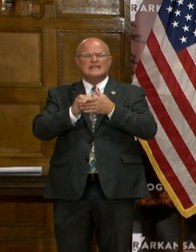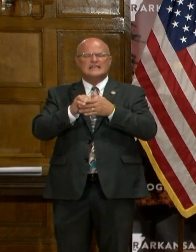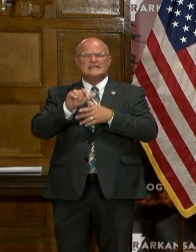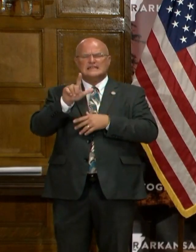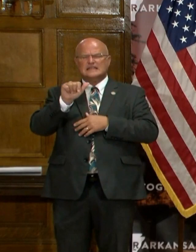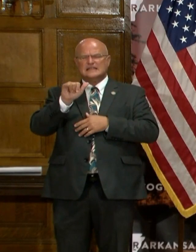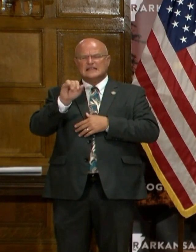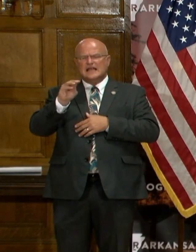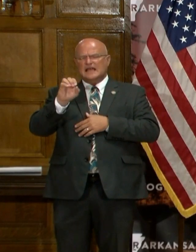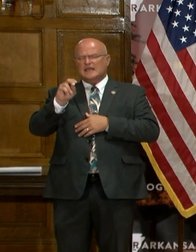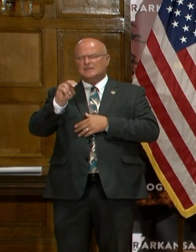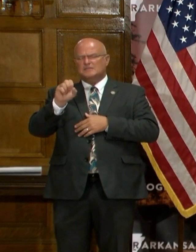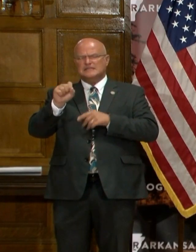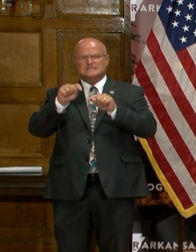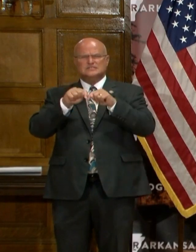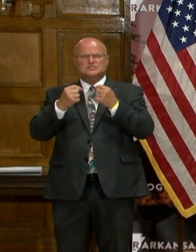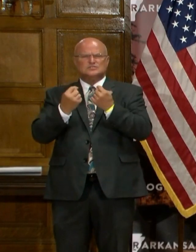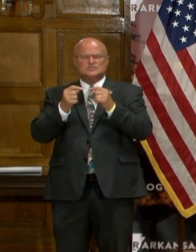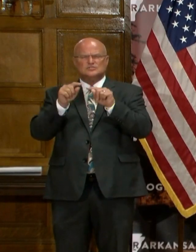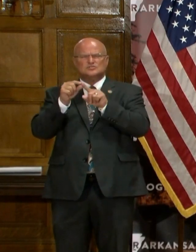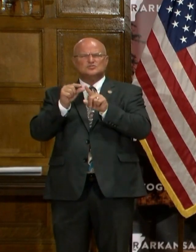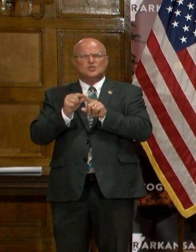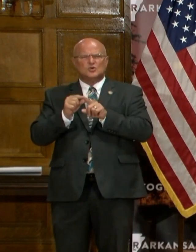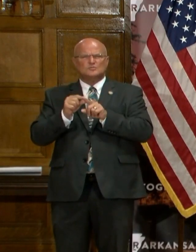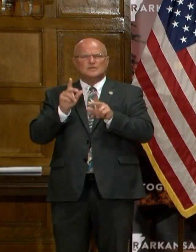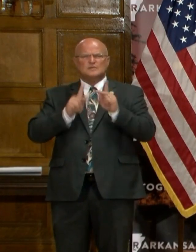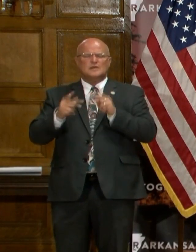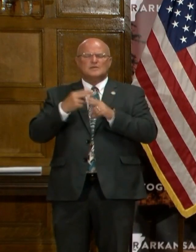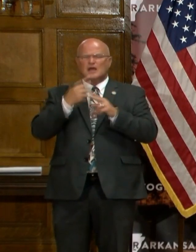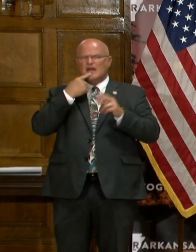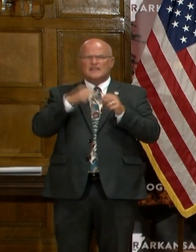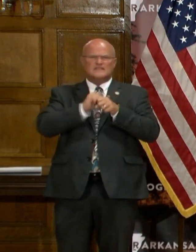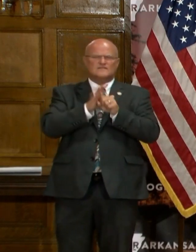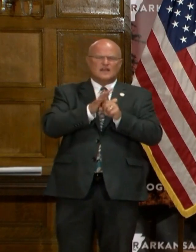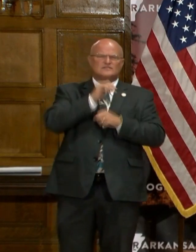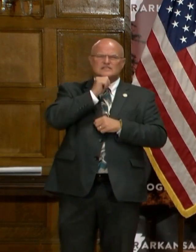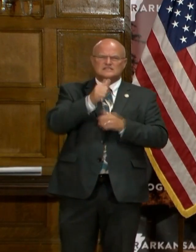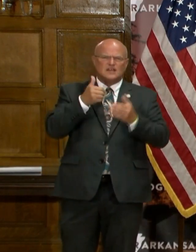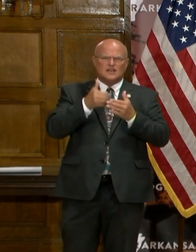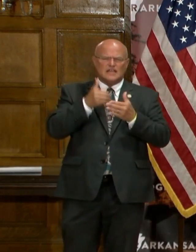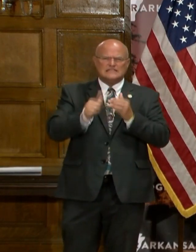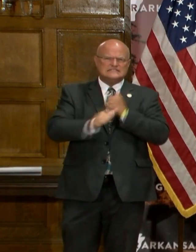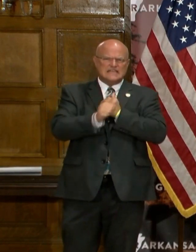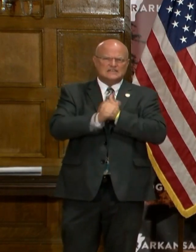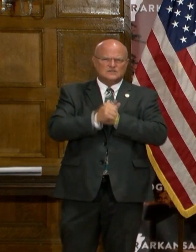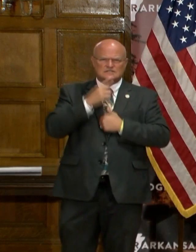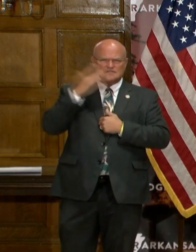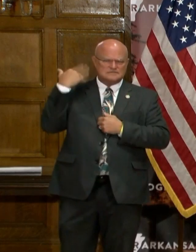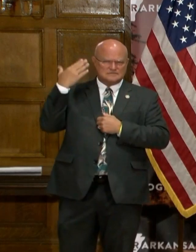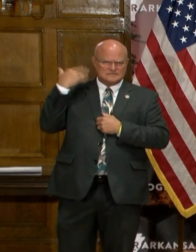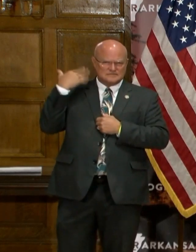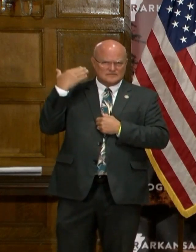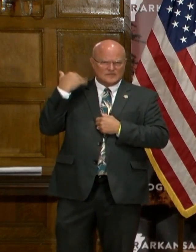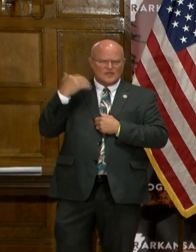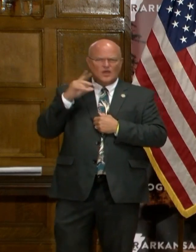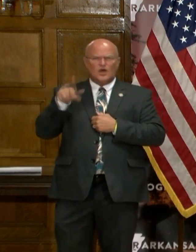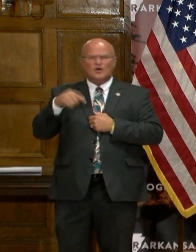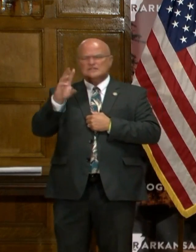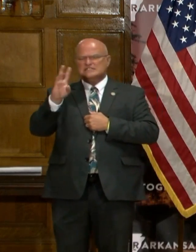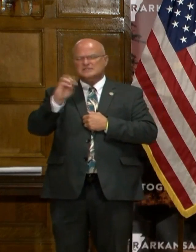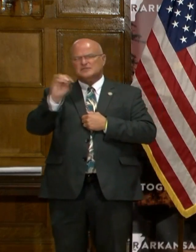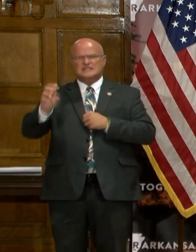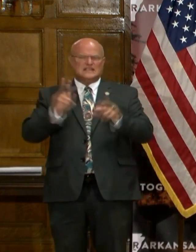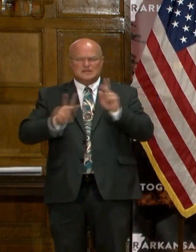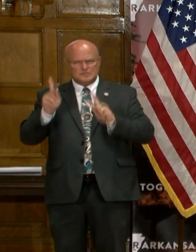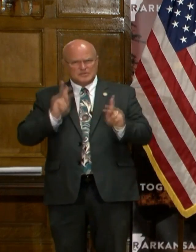ask that because in social media, talk shows, people are calling and saying this virus is not near as dangerous as it's being described. Only 6%